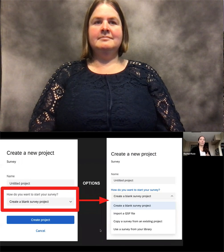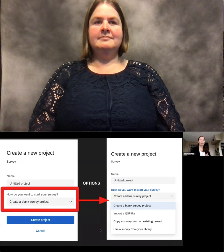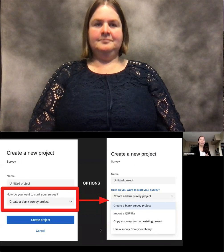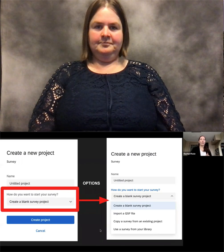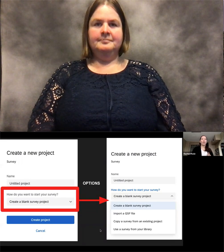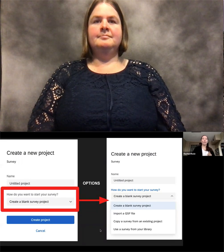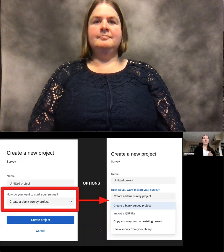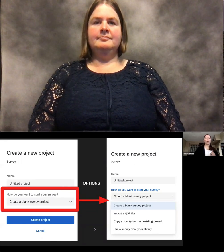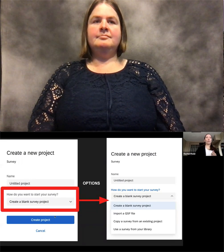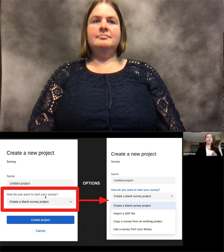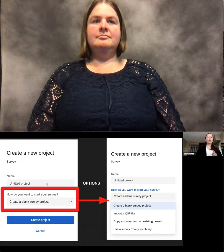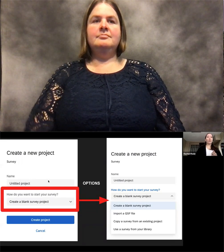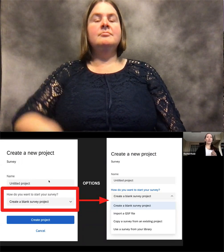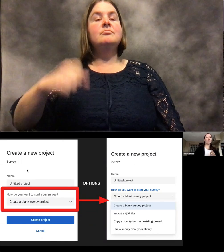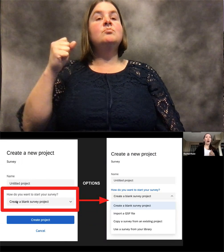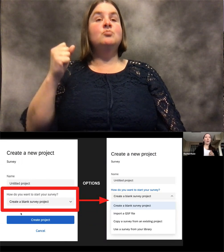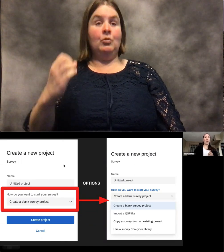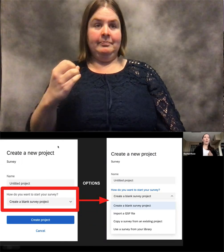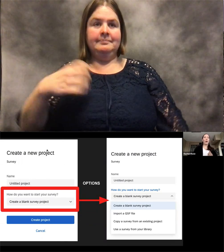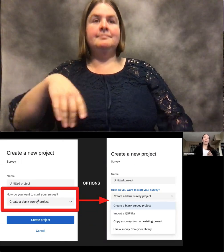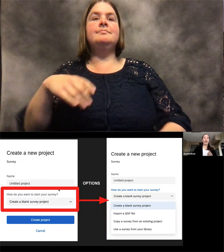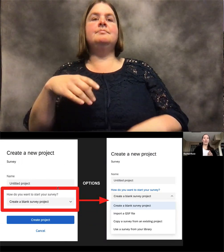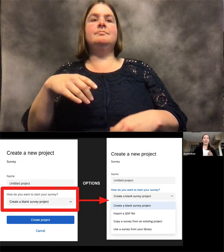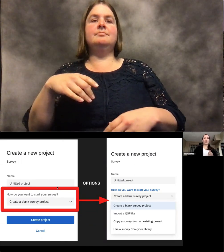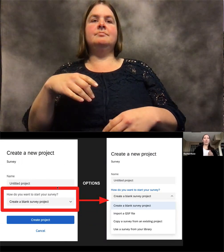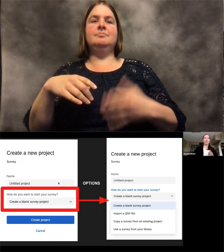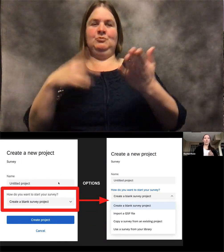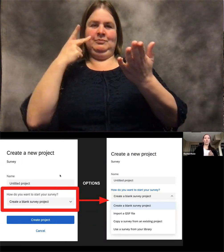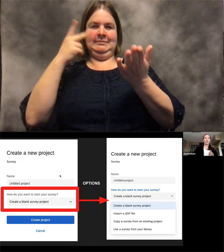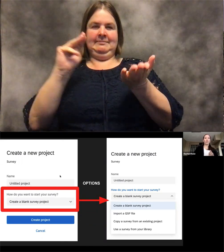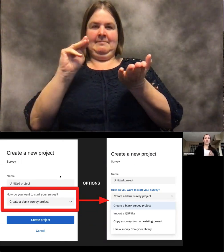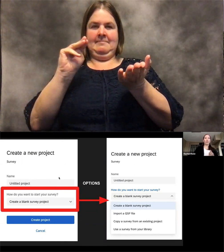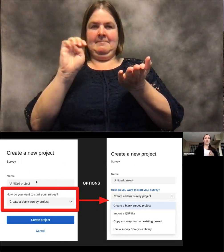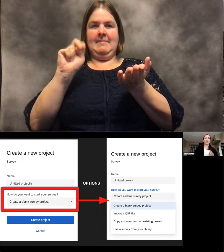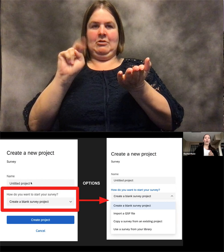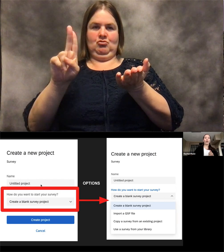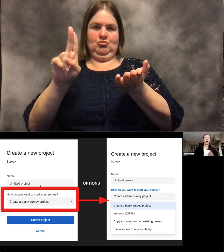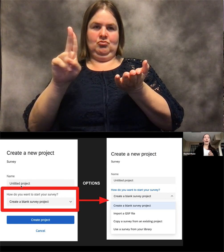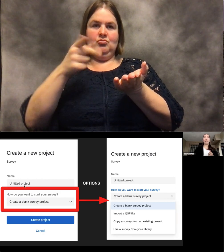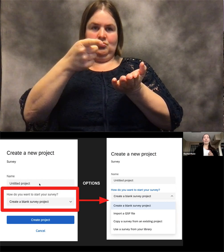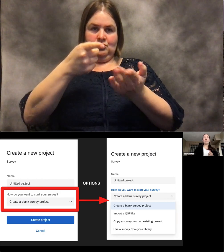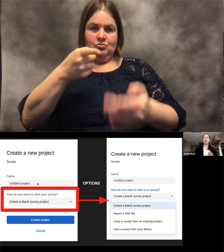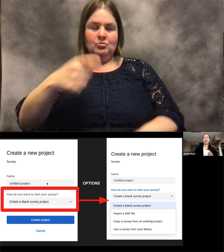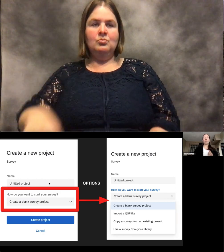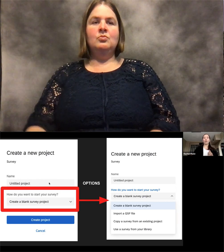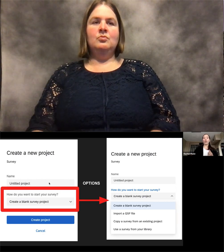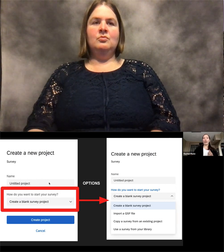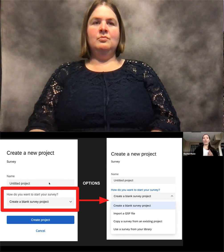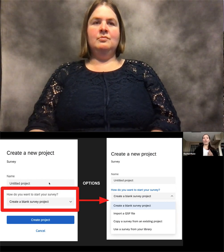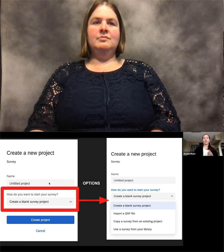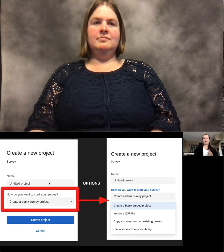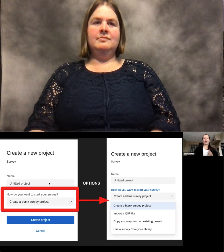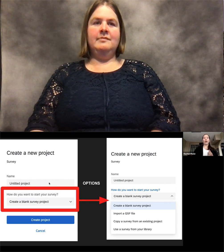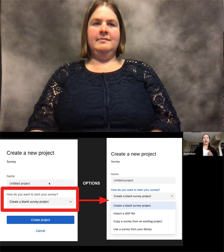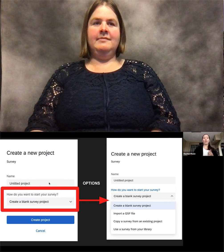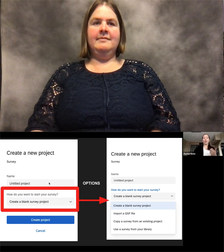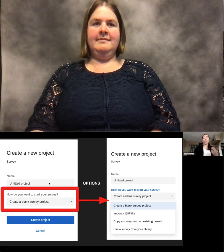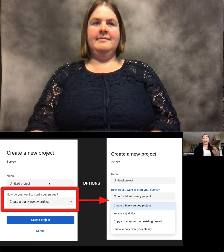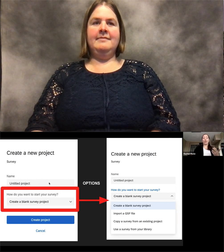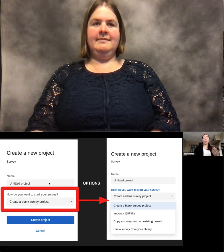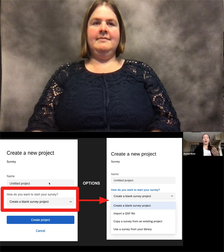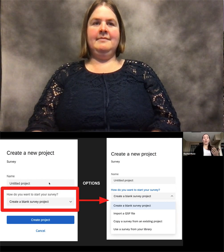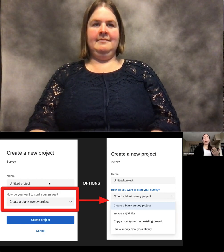Okay, so this is going to pop up a menu where it asks you to create